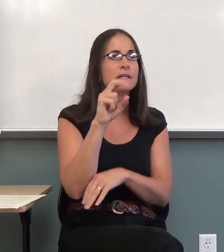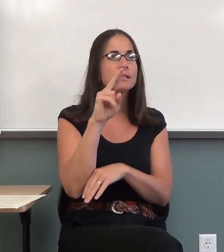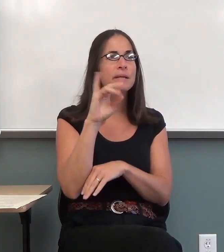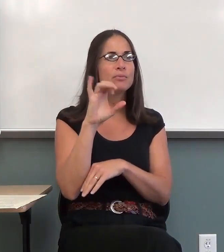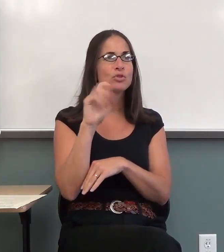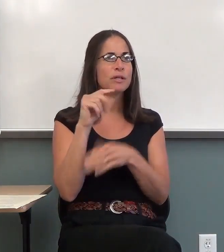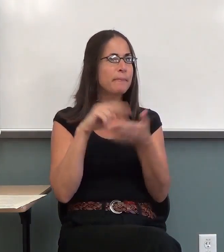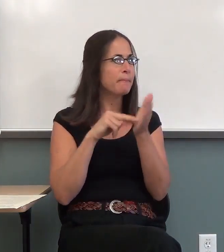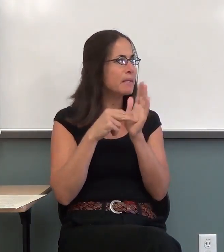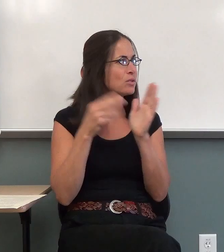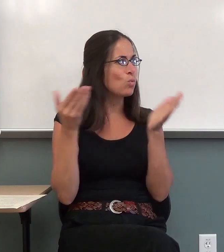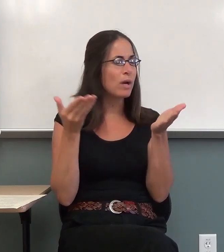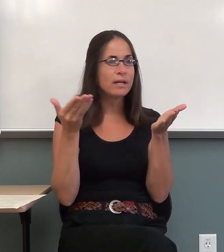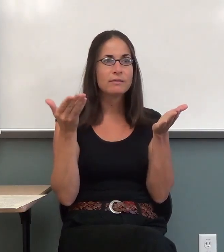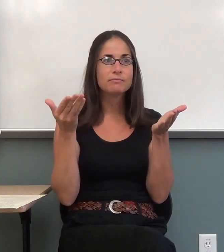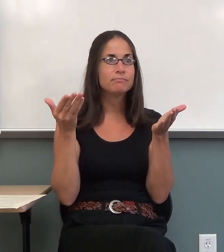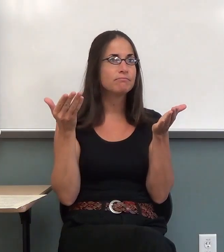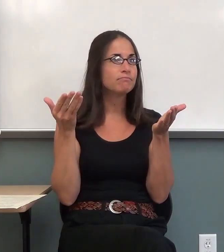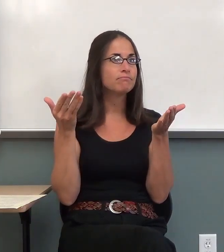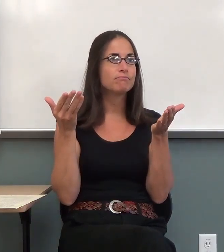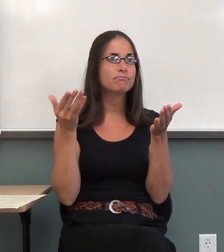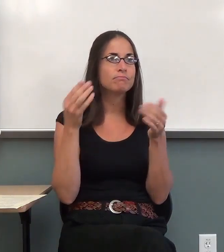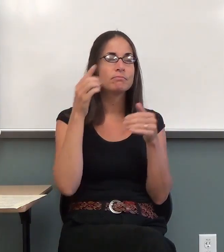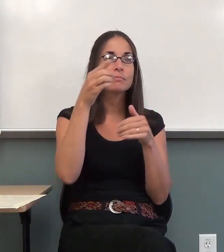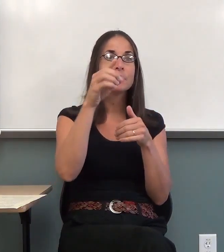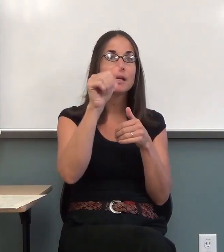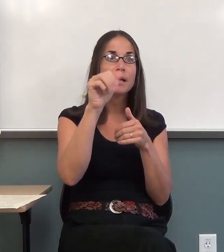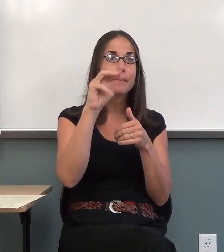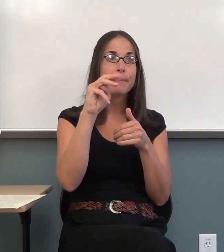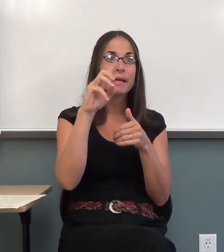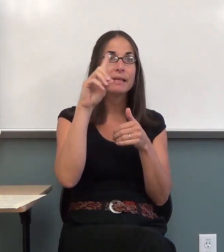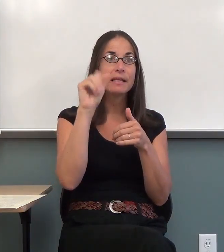Amanda? Subject. It tells what the action.